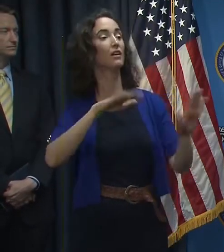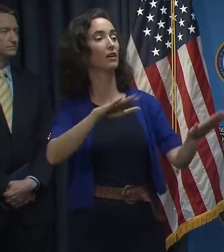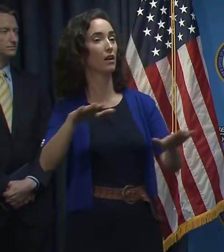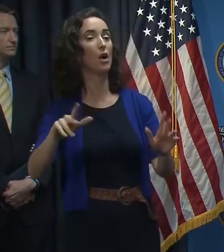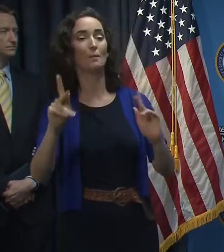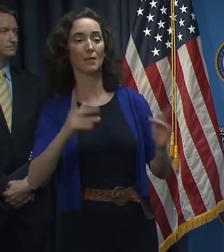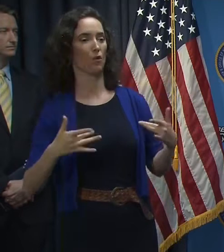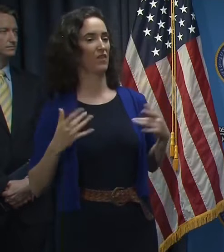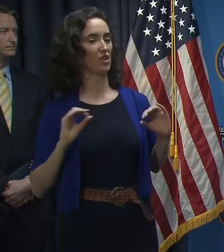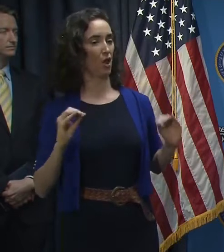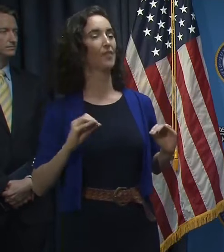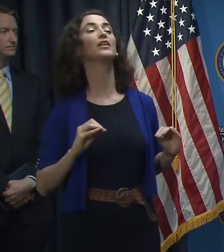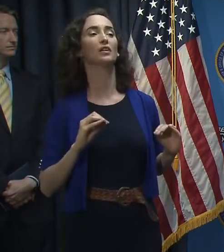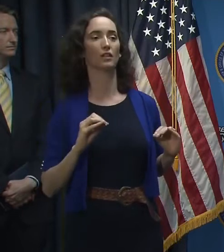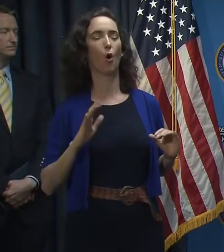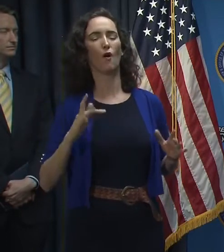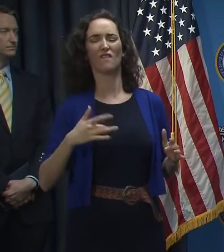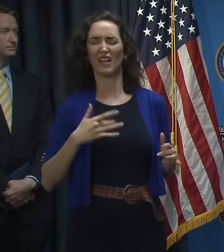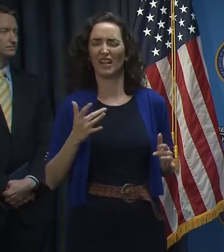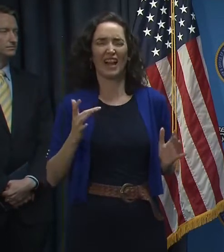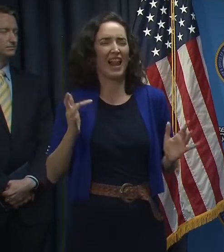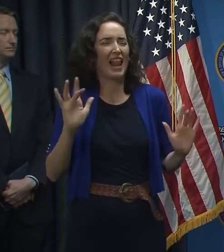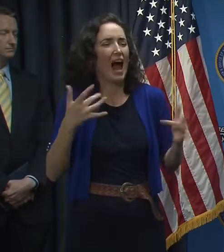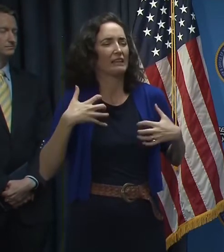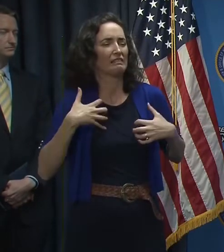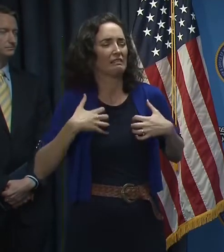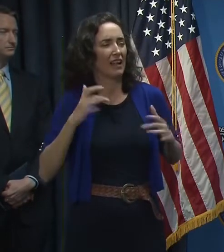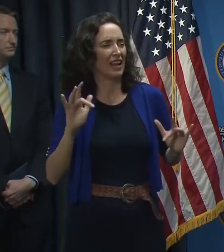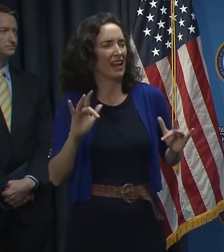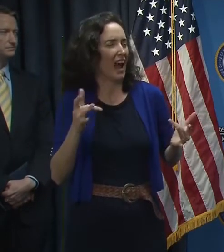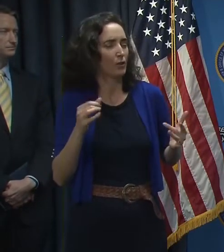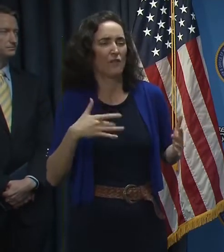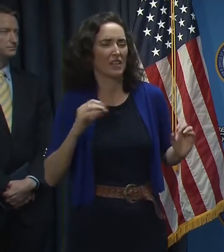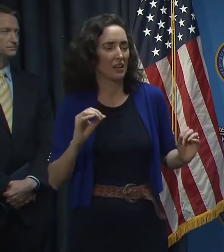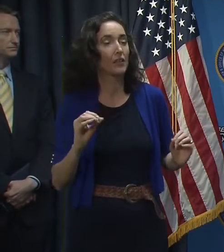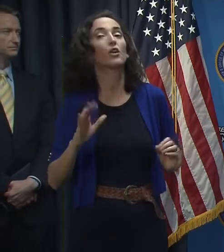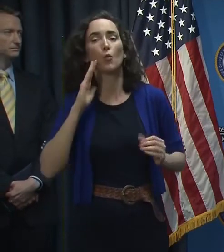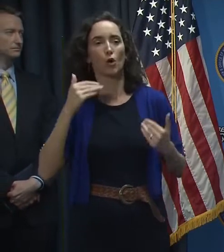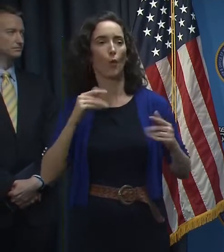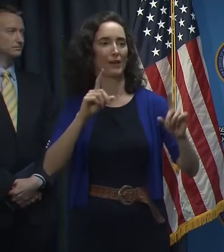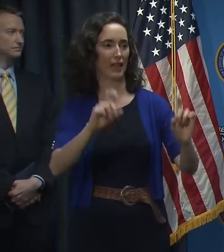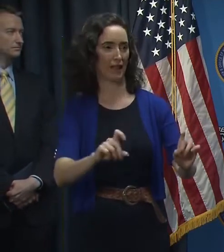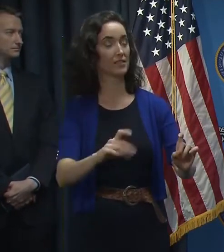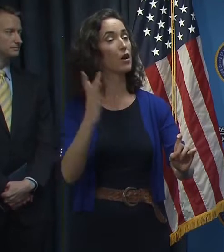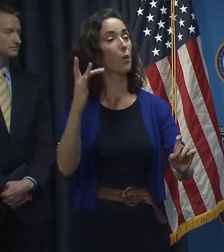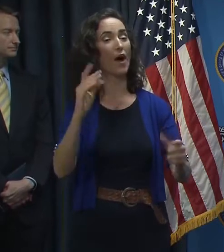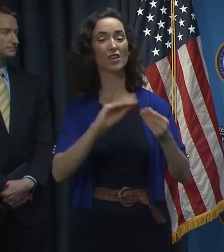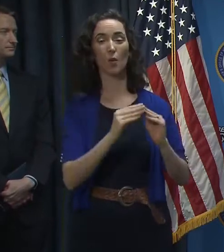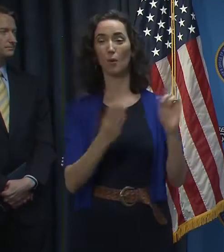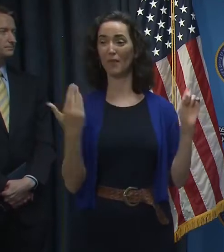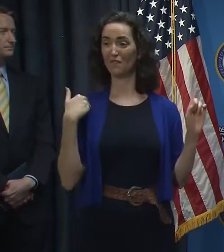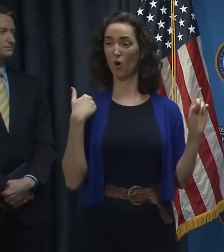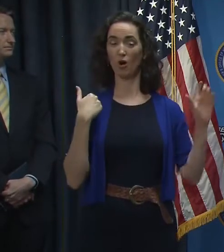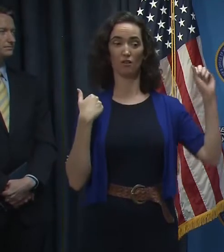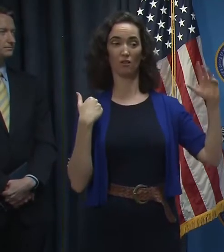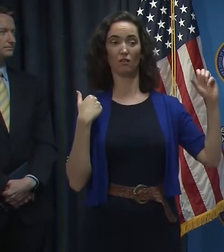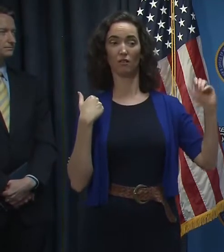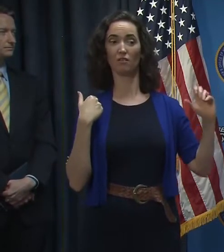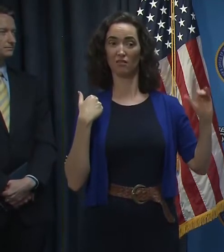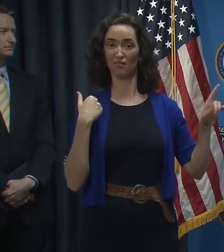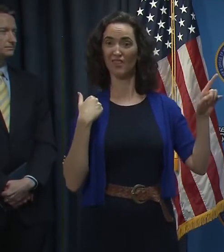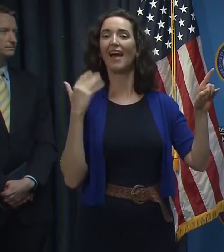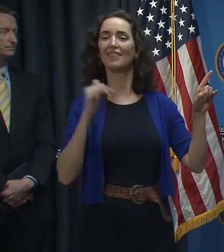are asymptomatic or mildly symptomatic. Because we know the numbers we talked about a while ago, these are all confirmed